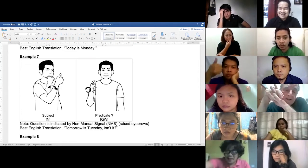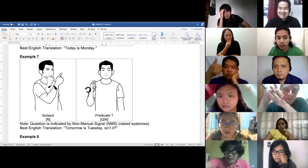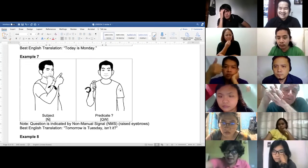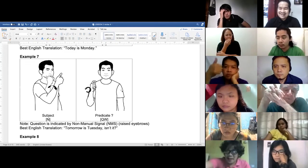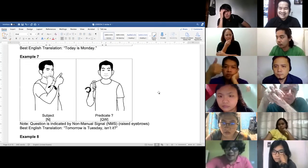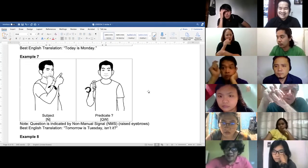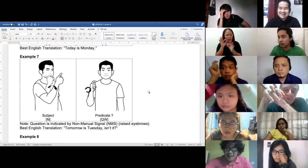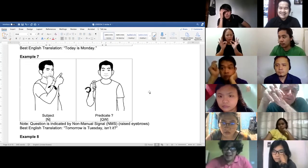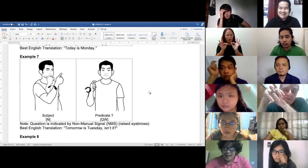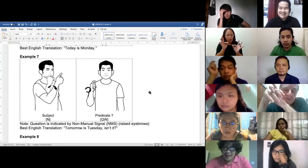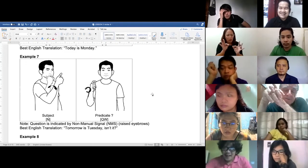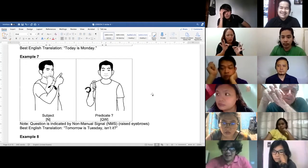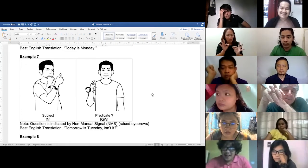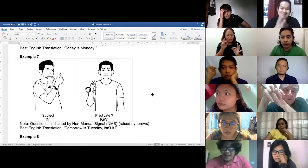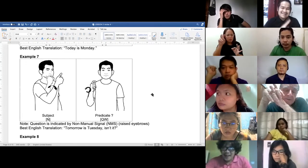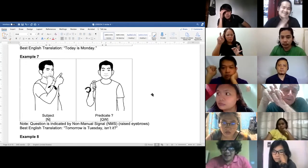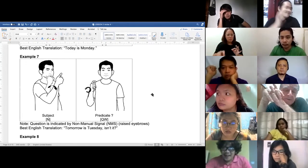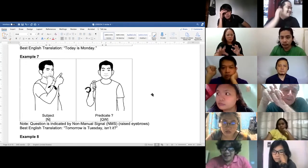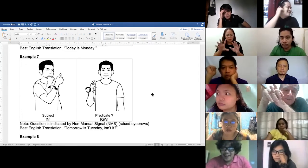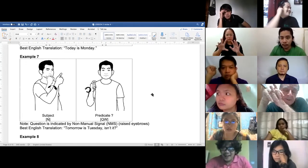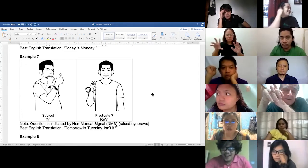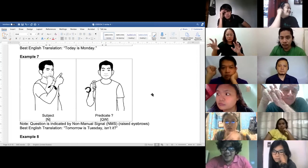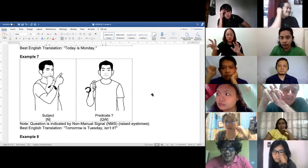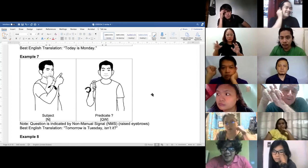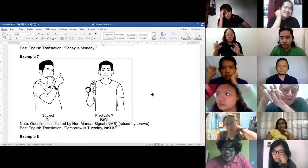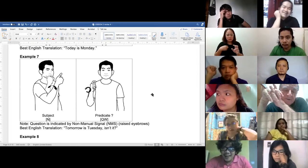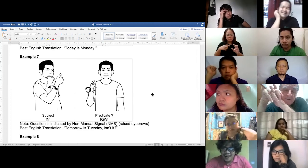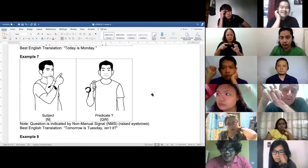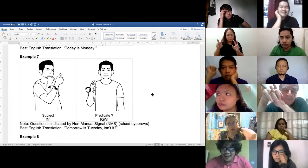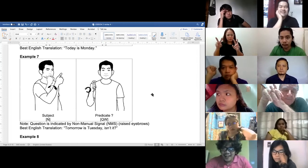2 parentheses next to each other. It might be confusing. So